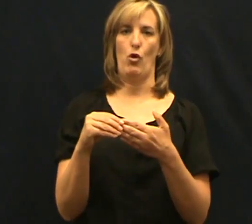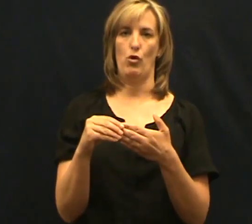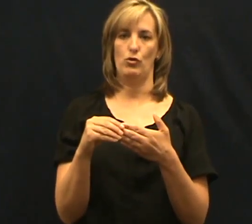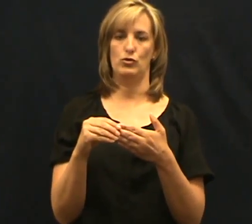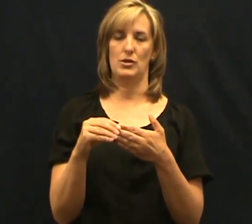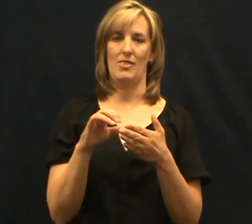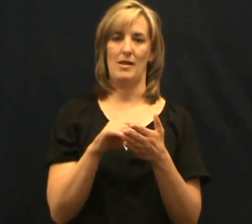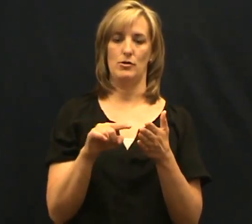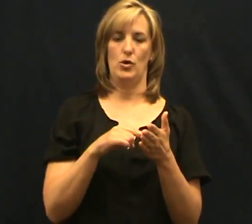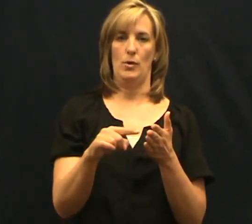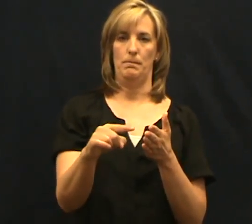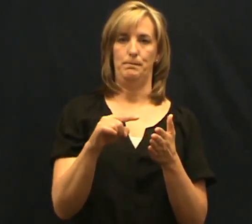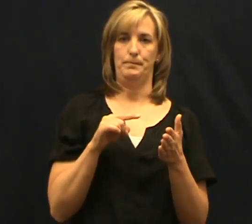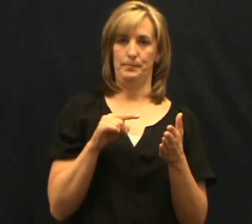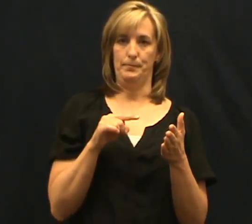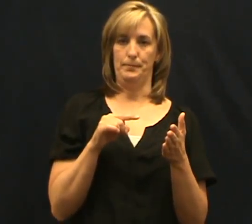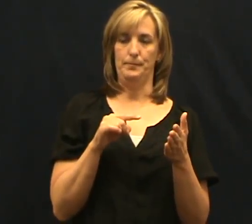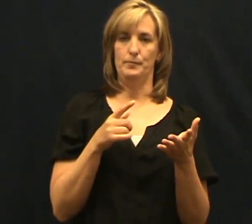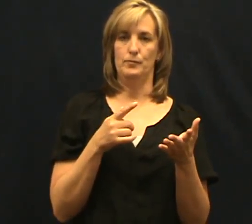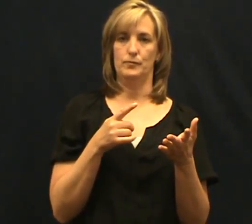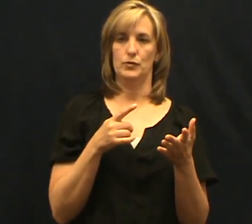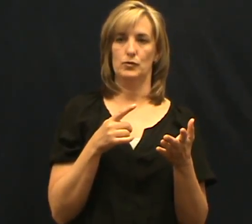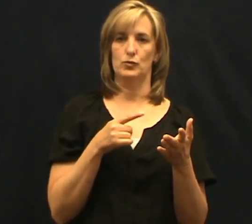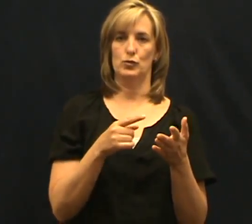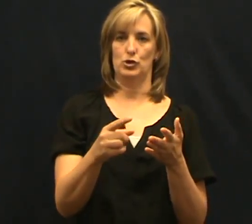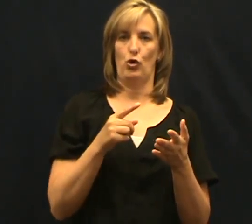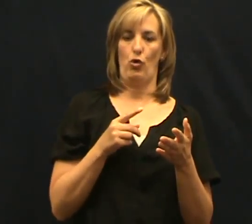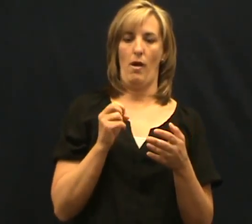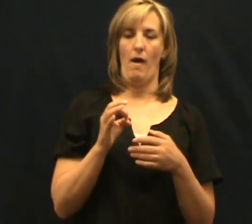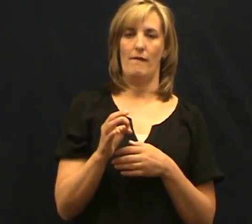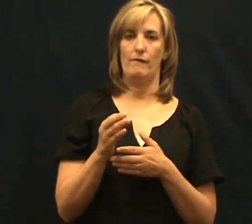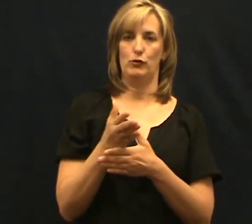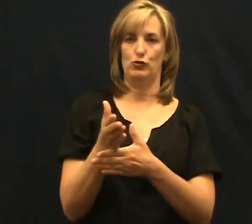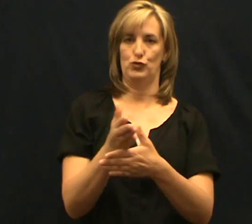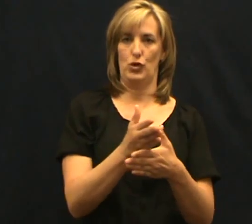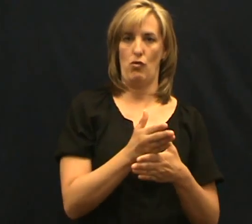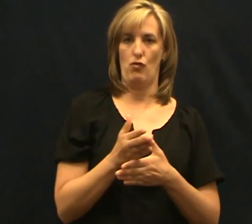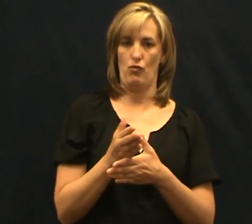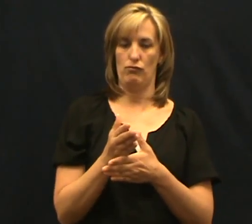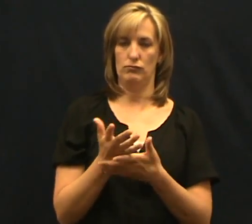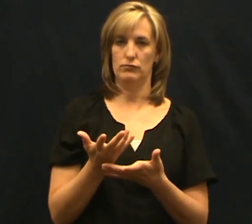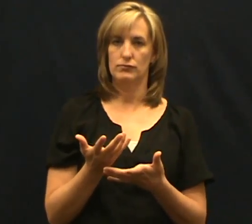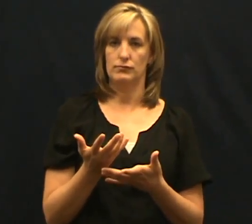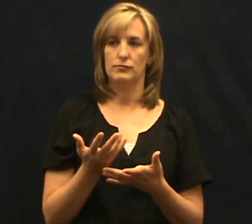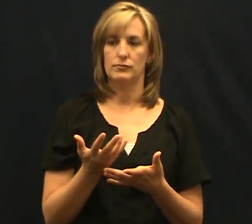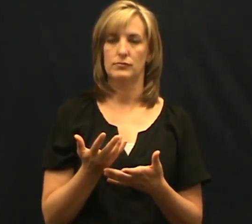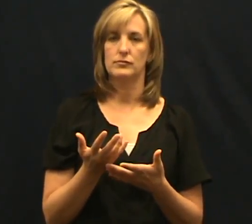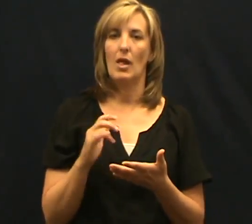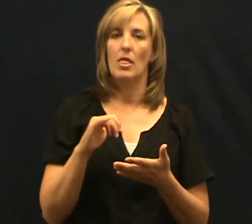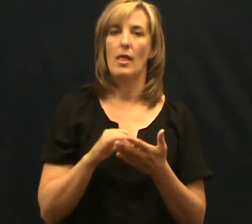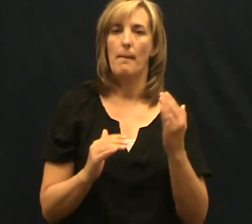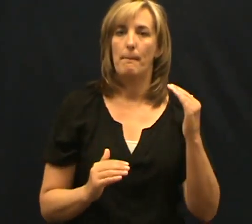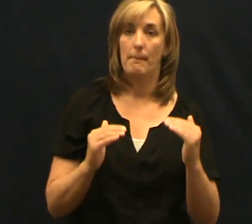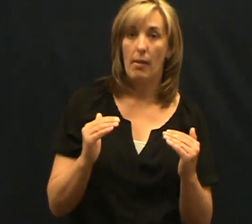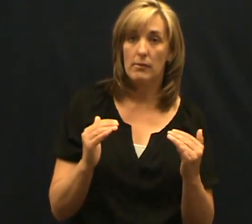of retained earnings to our shareholders or our owners. And so the balance is the net income